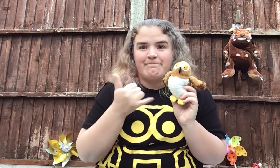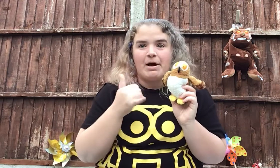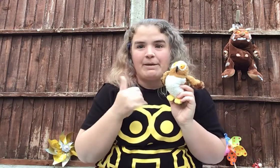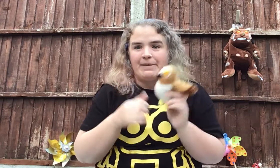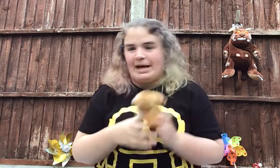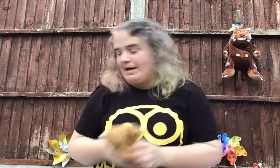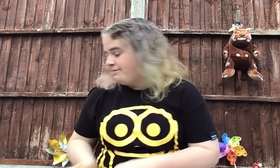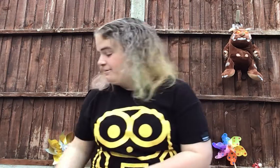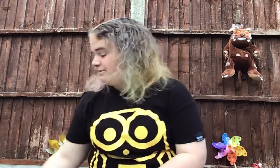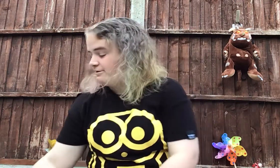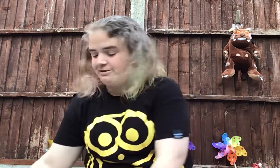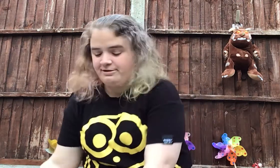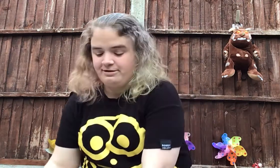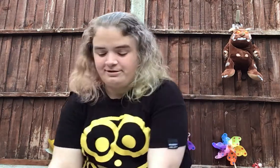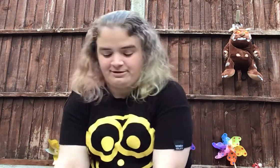Might be.